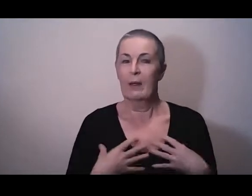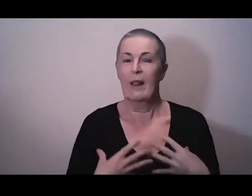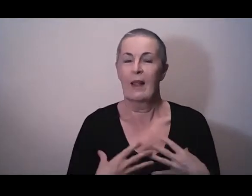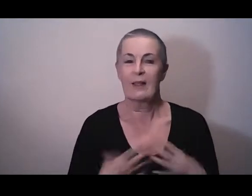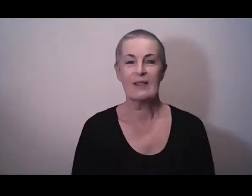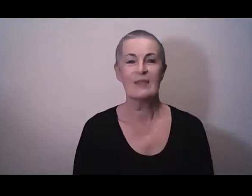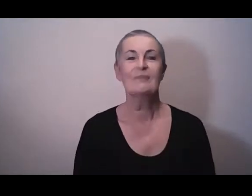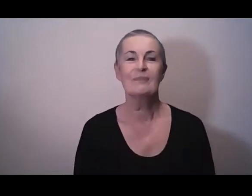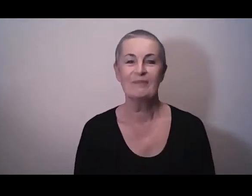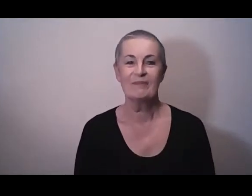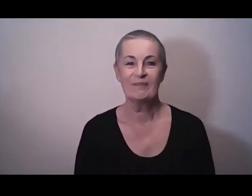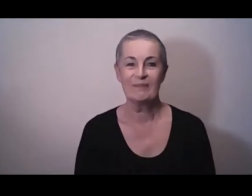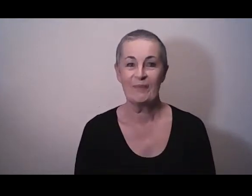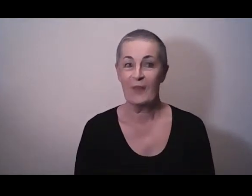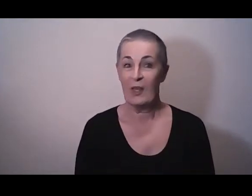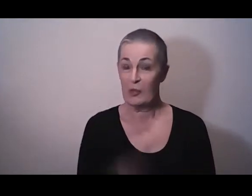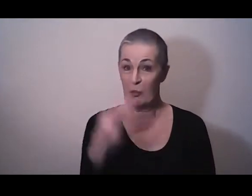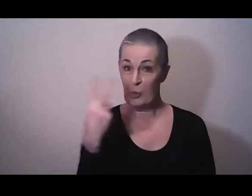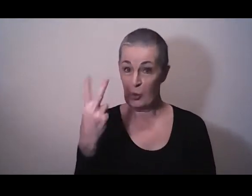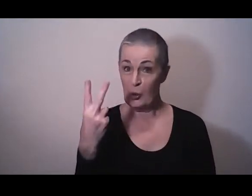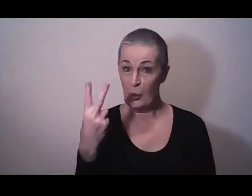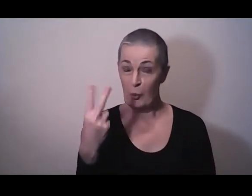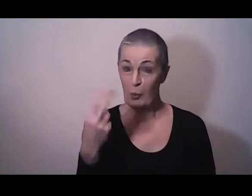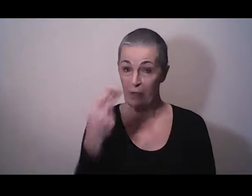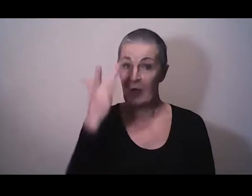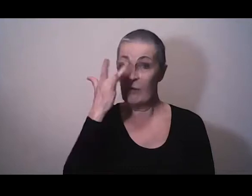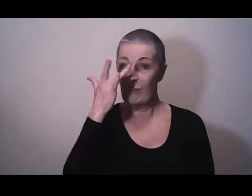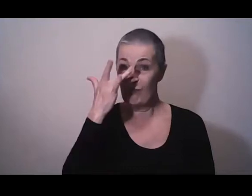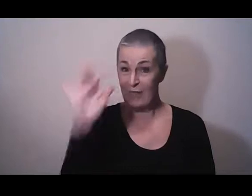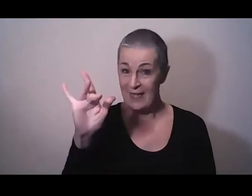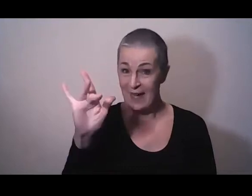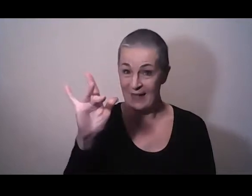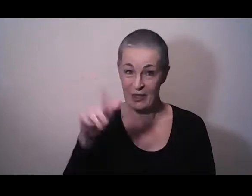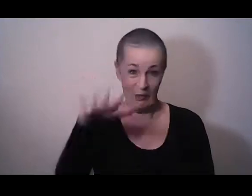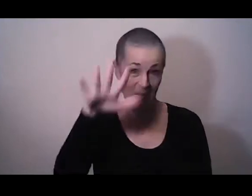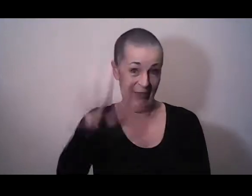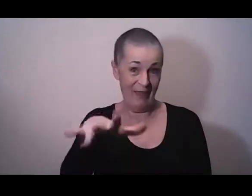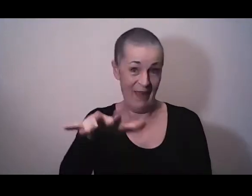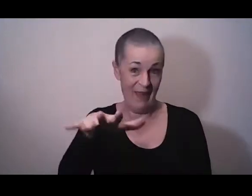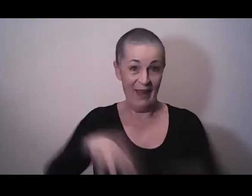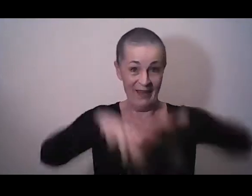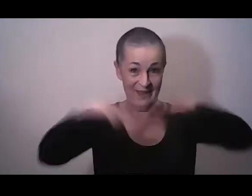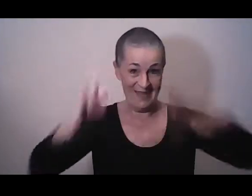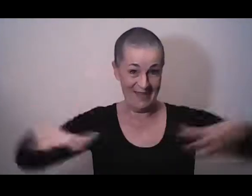can pretend that you will be at the sea. So for some of you who come from the seaside, that will be